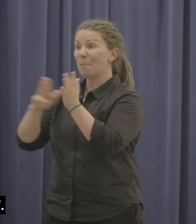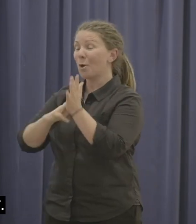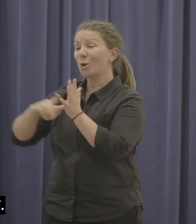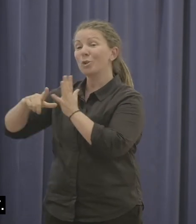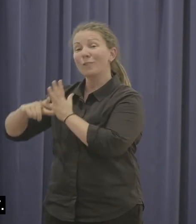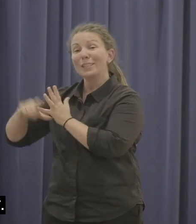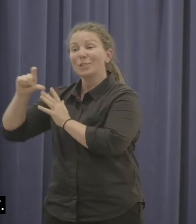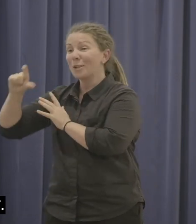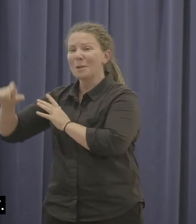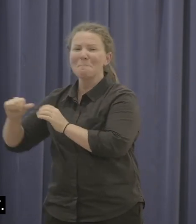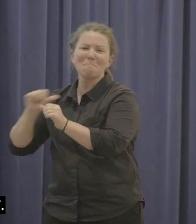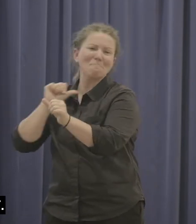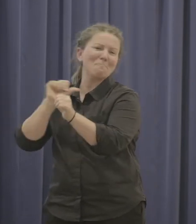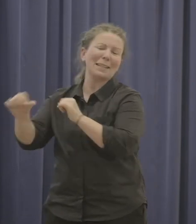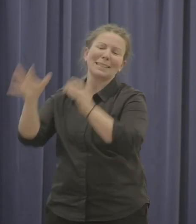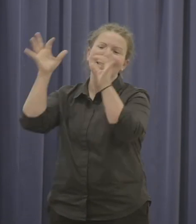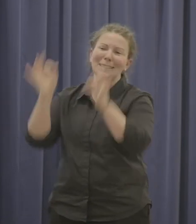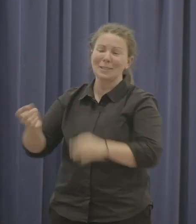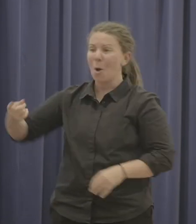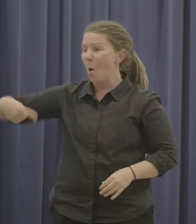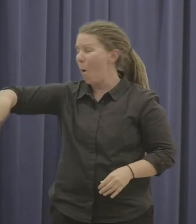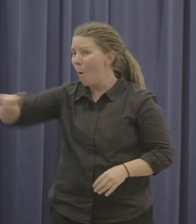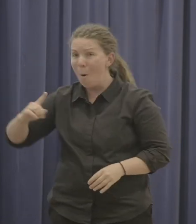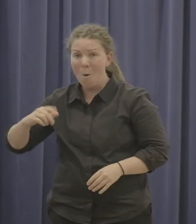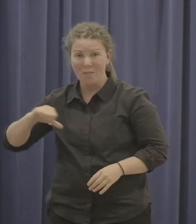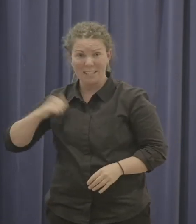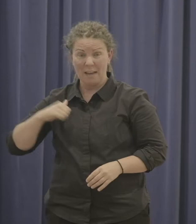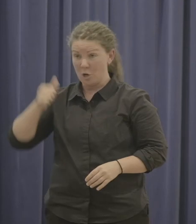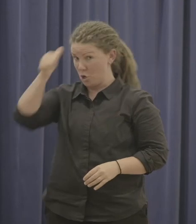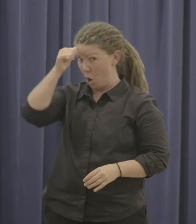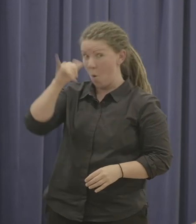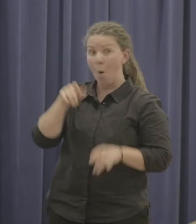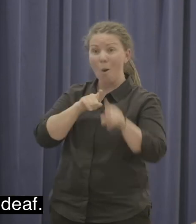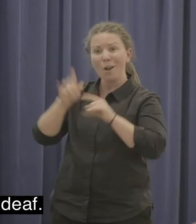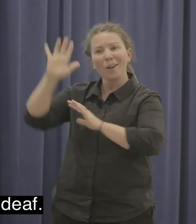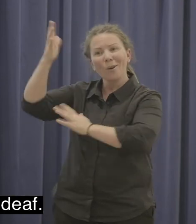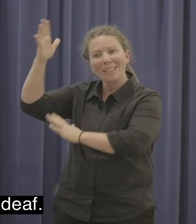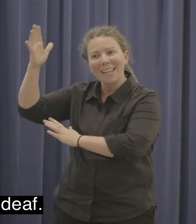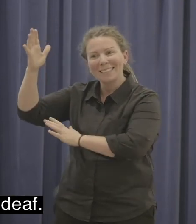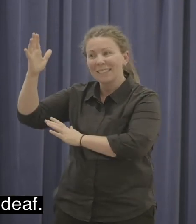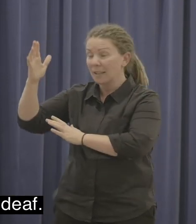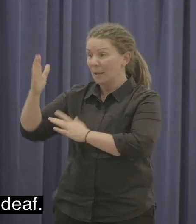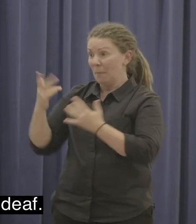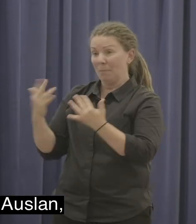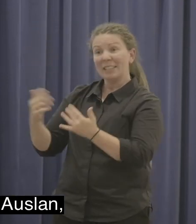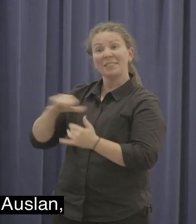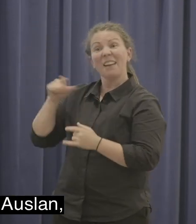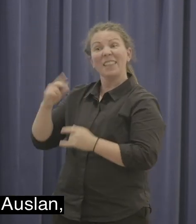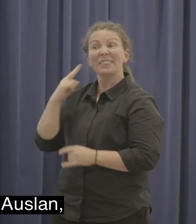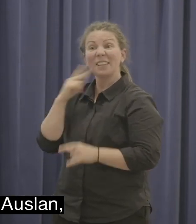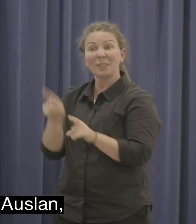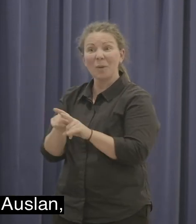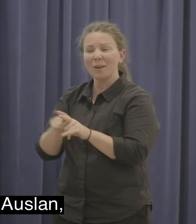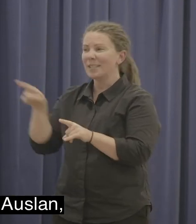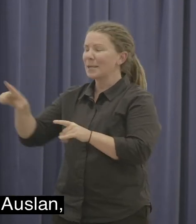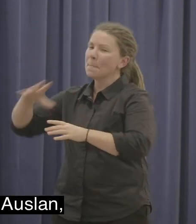It was the best move ever. All the staff either know or are learning Auslan, plus a number of the staff are deaf, so Billy